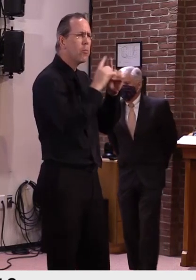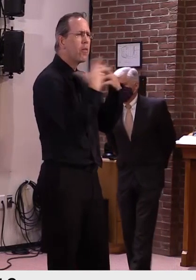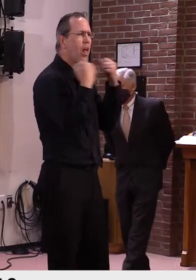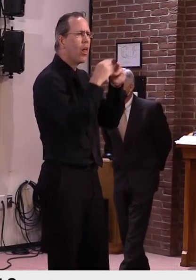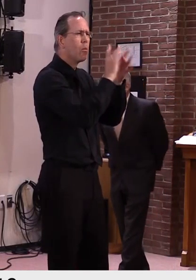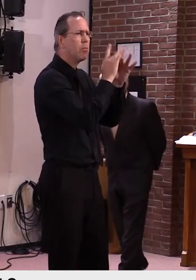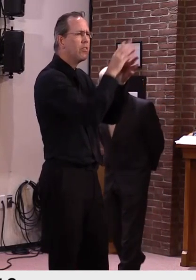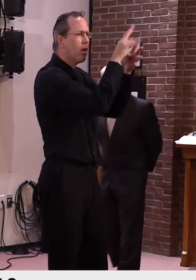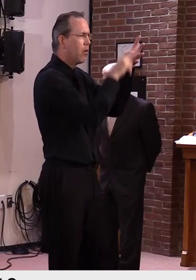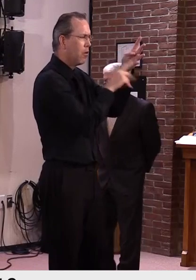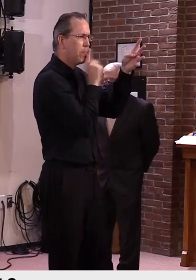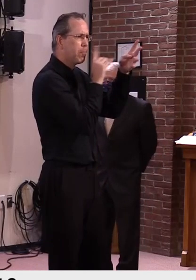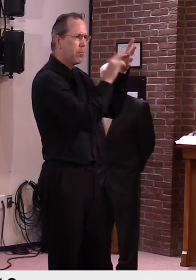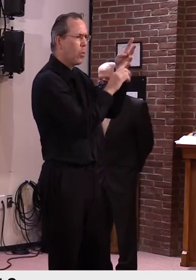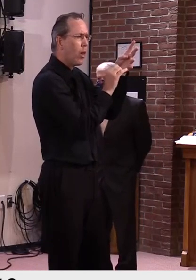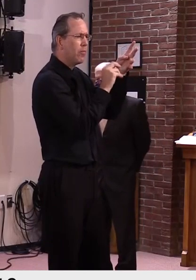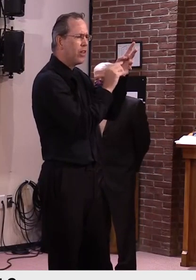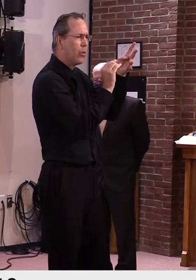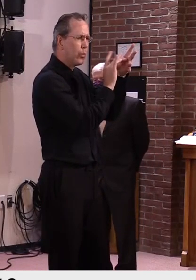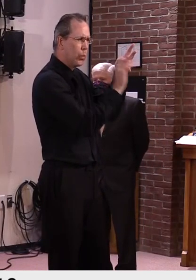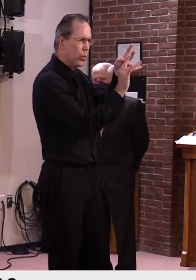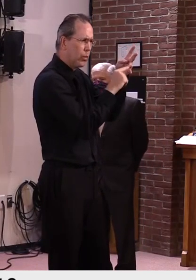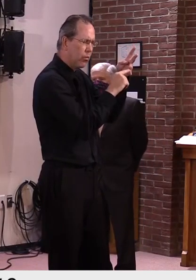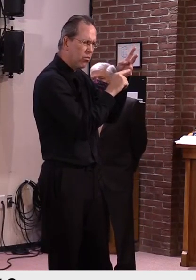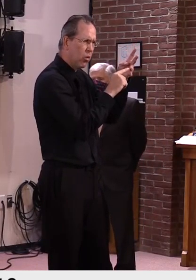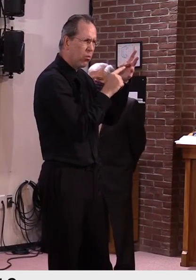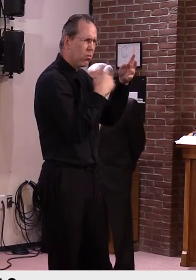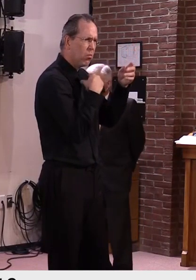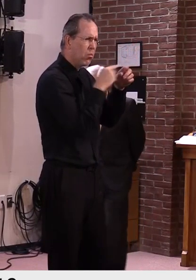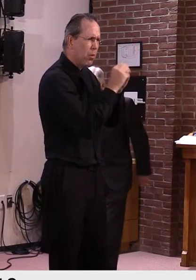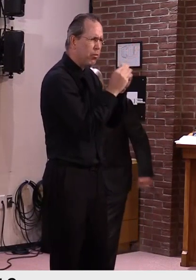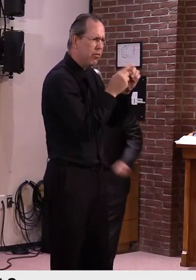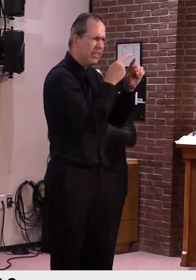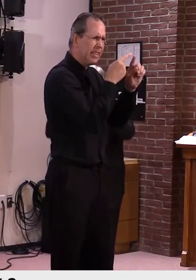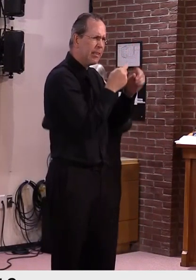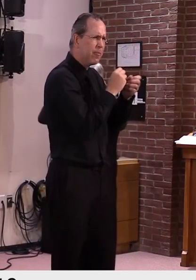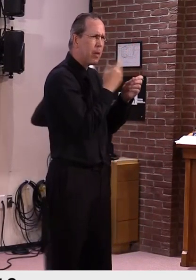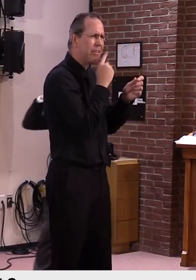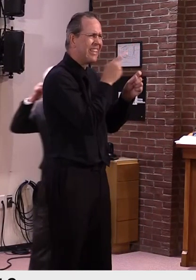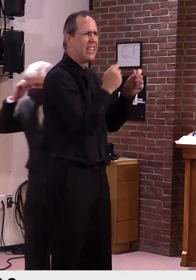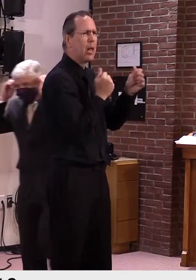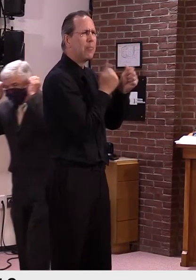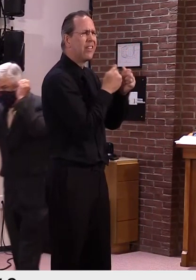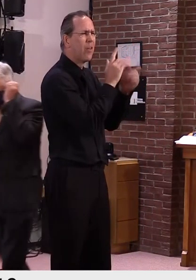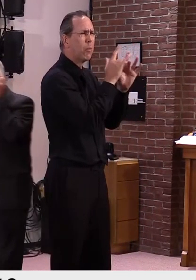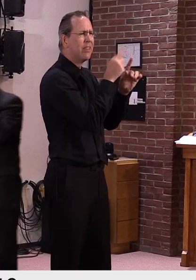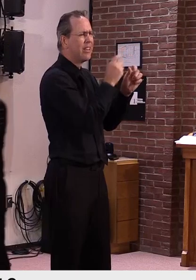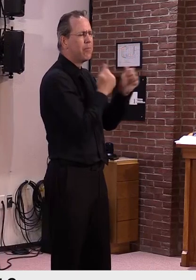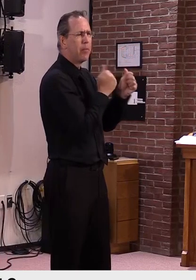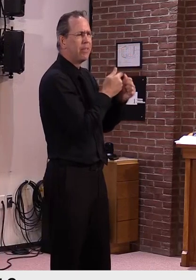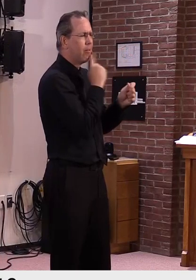what is the time period for us finding out about school cases? Secretary Smith.